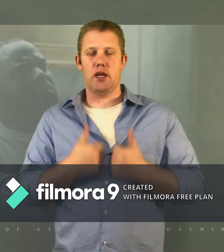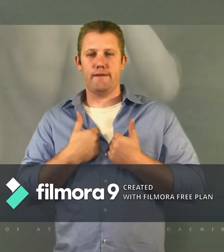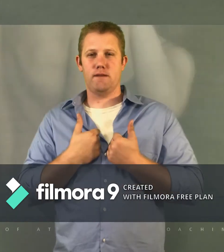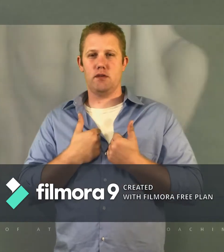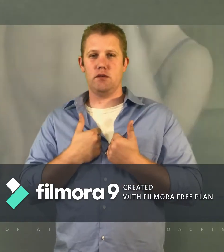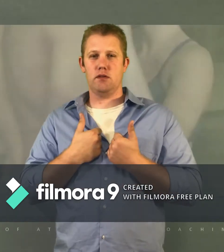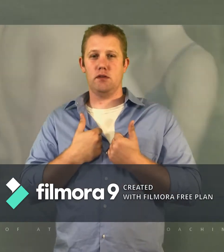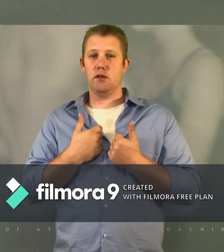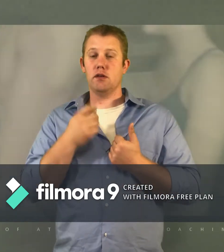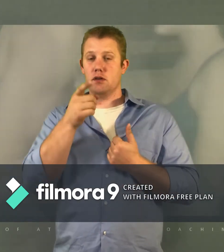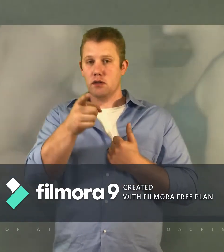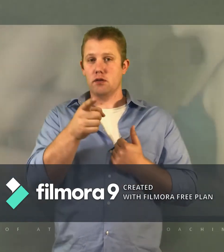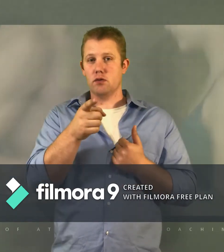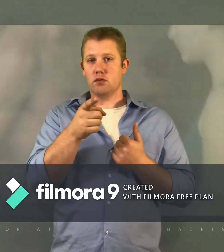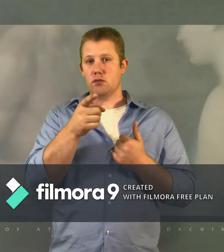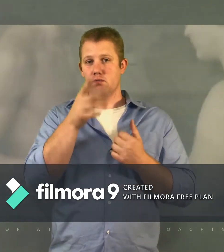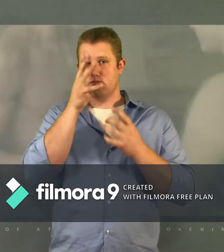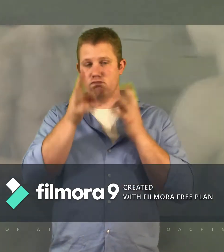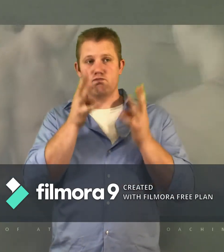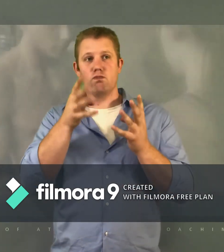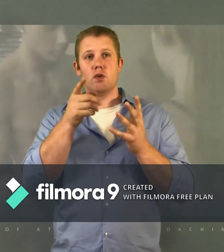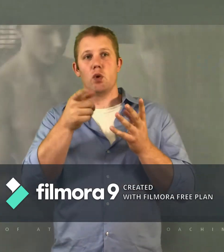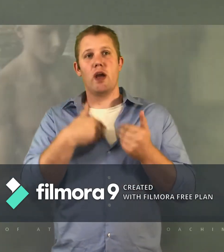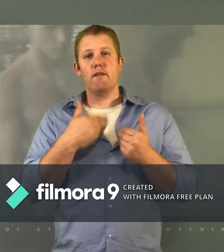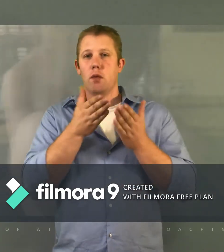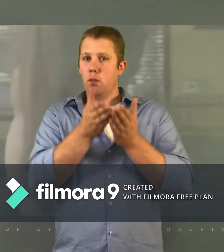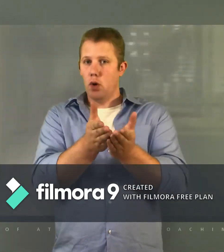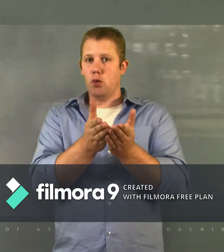new season of your life? You have a boat,